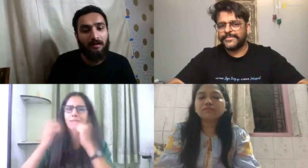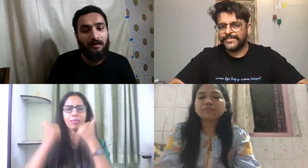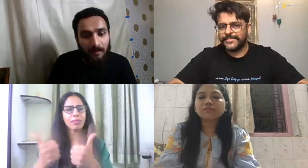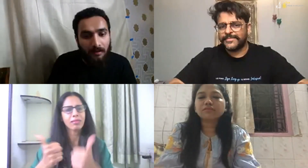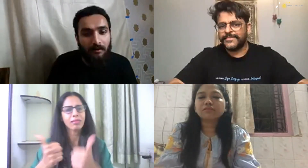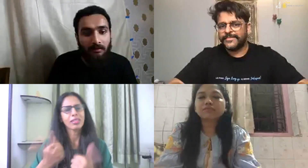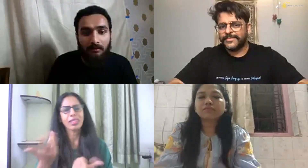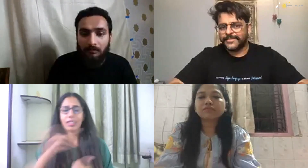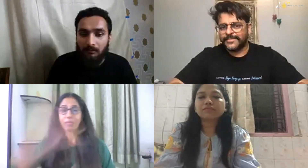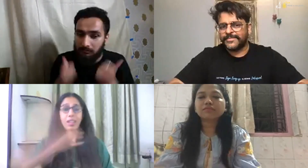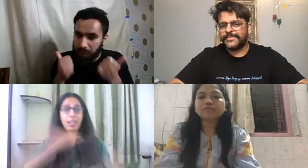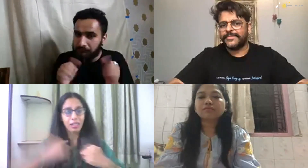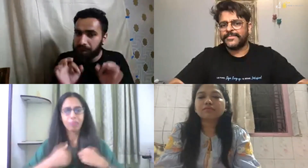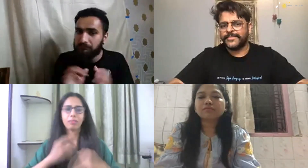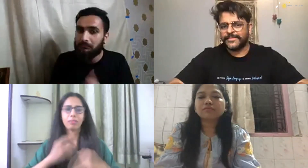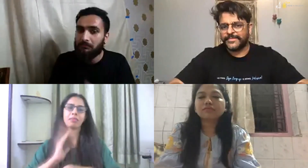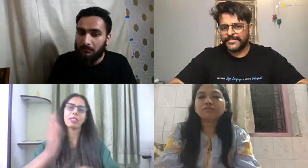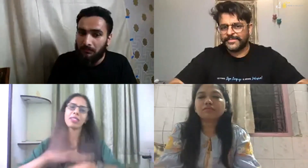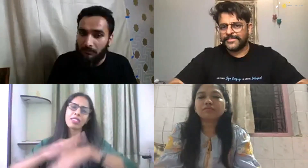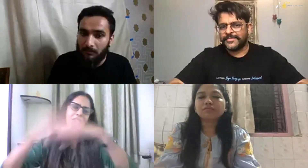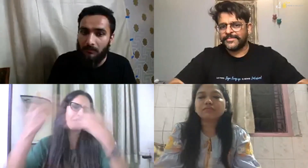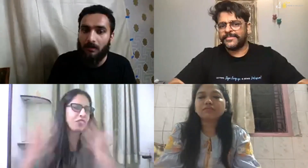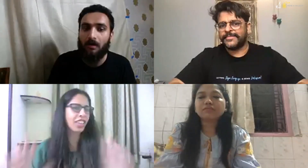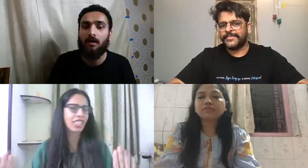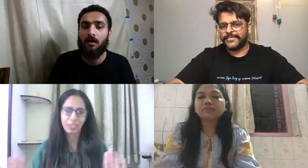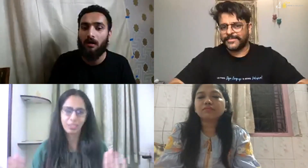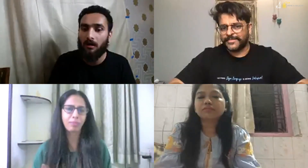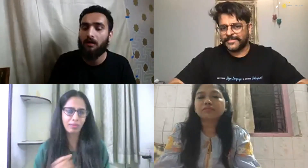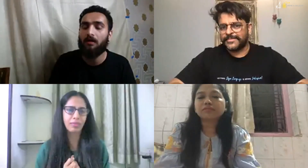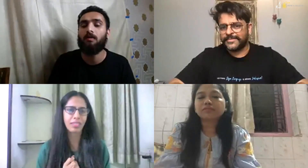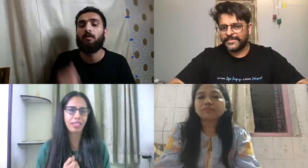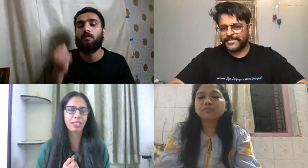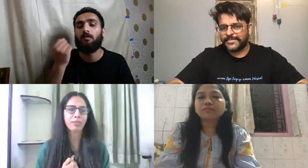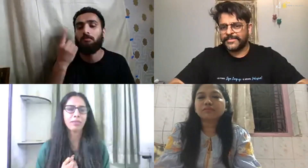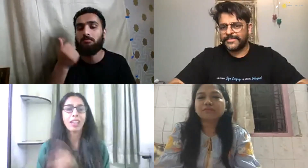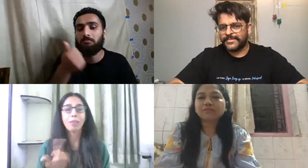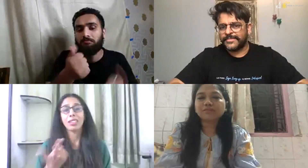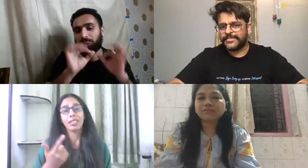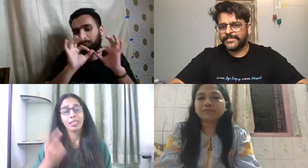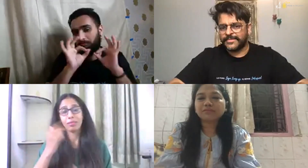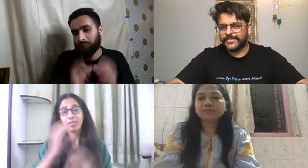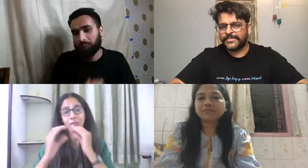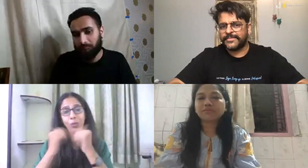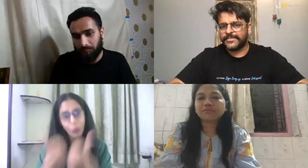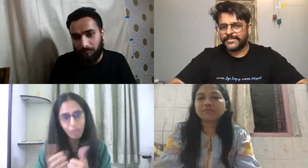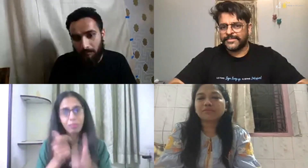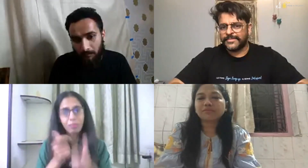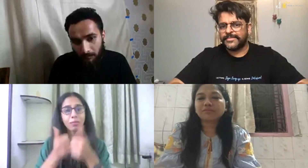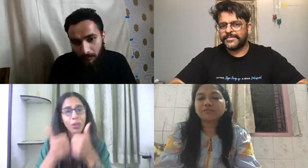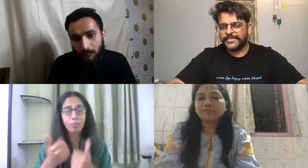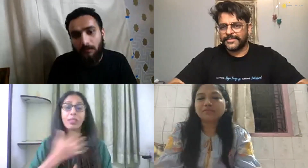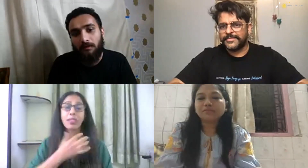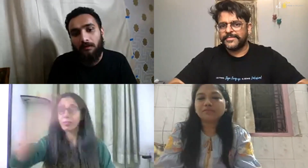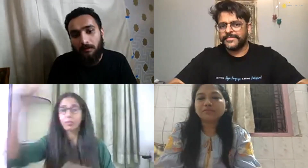through SMS, through WhatsApp chat, and they call me and they will be asking me. So that's how I connect with my clients.